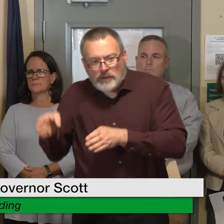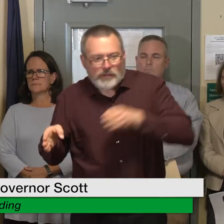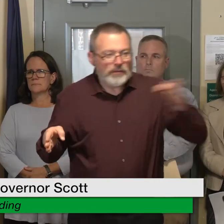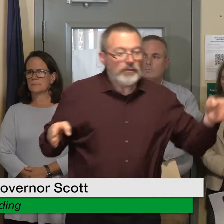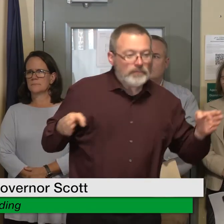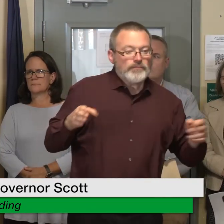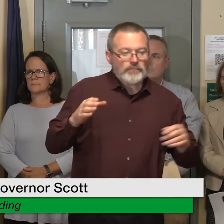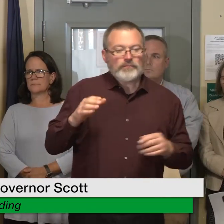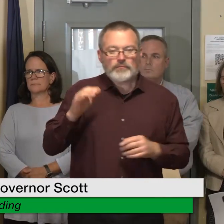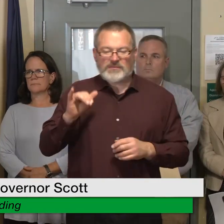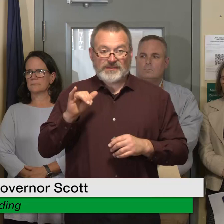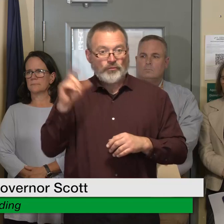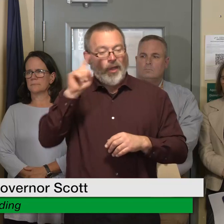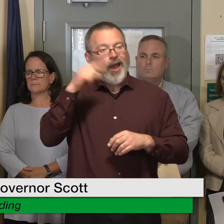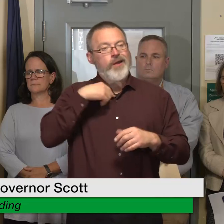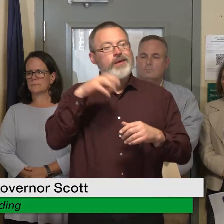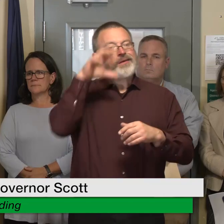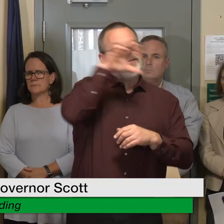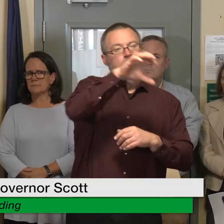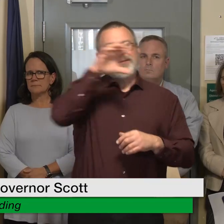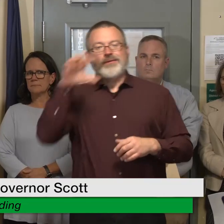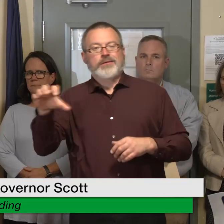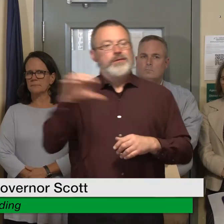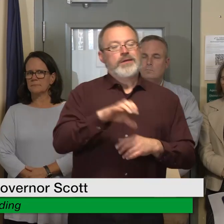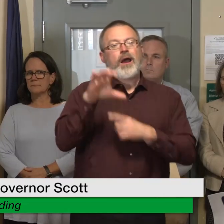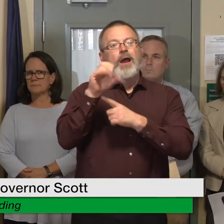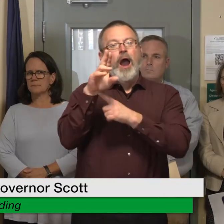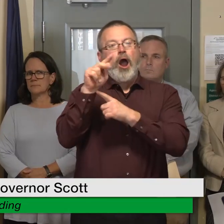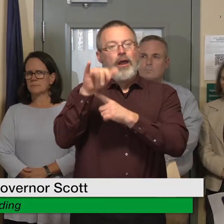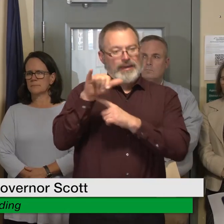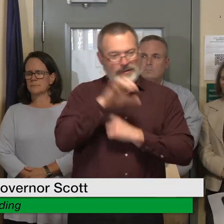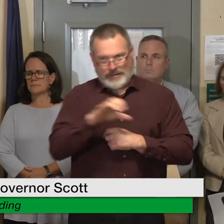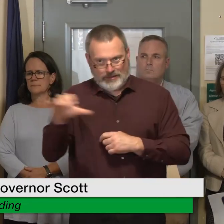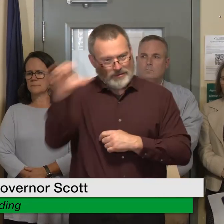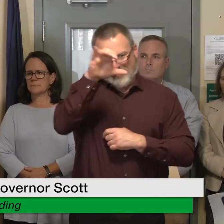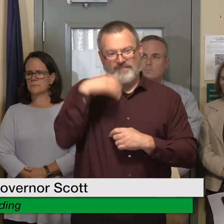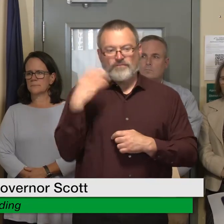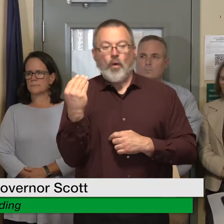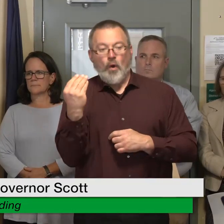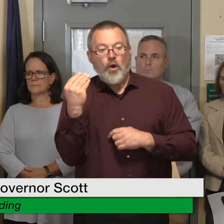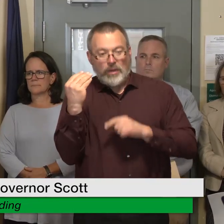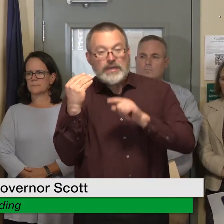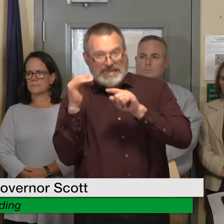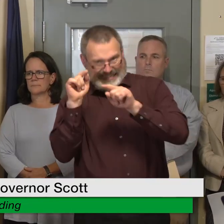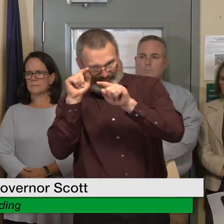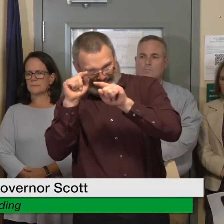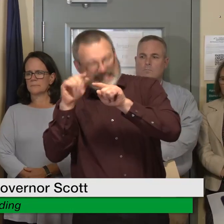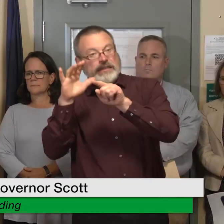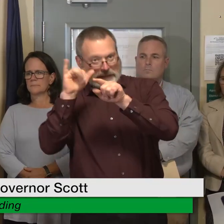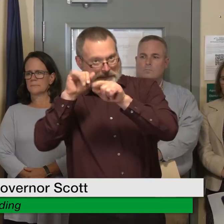certain threshold. So please, call 211 to report your damage.